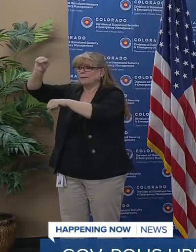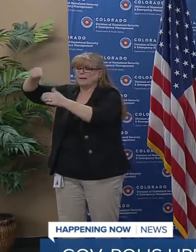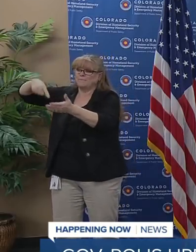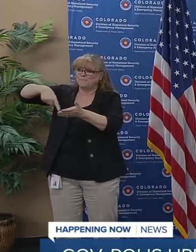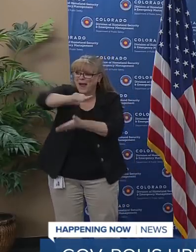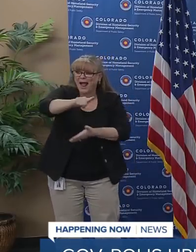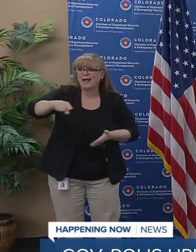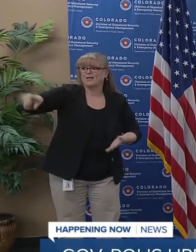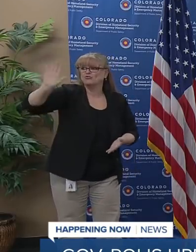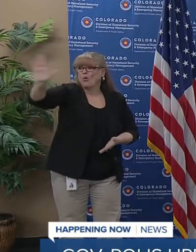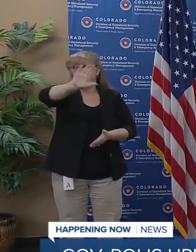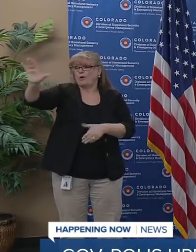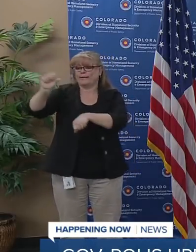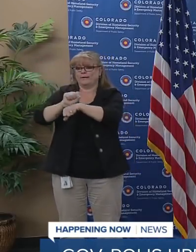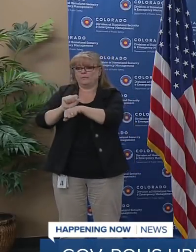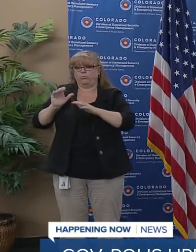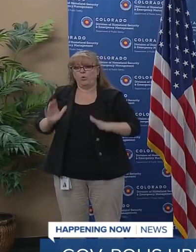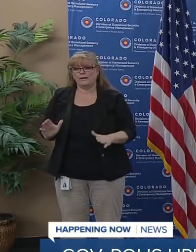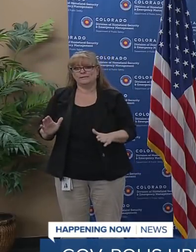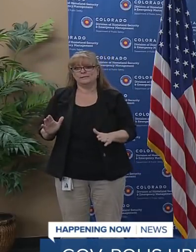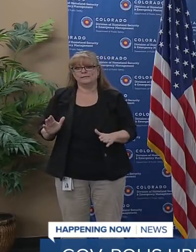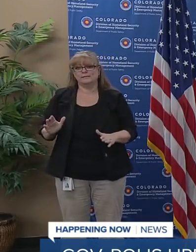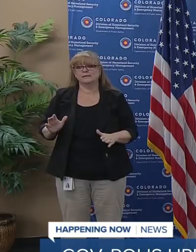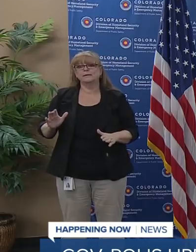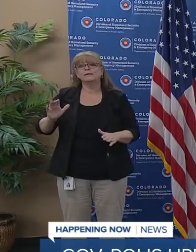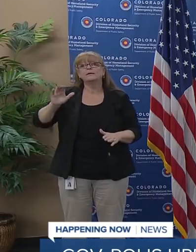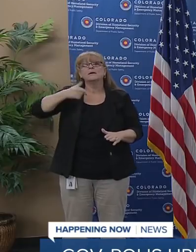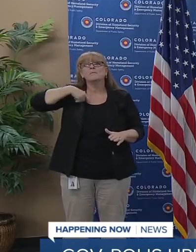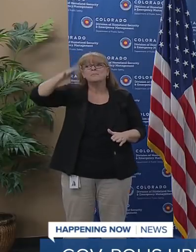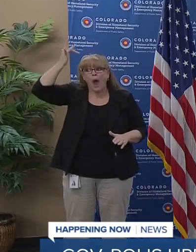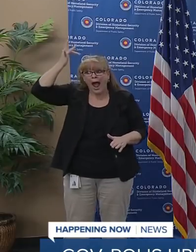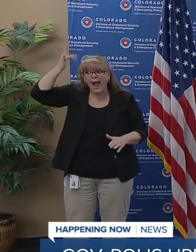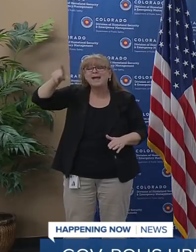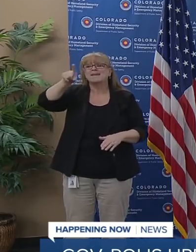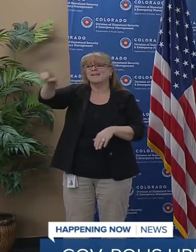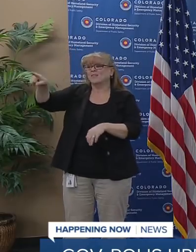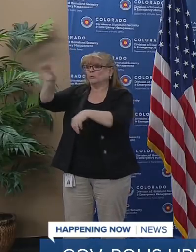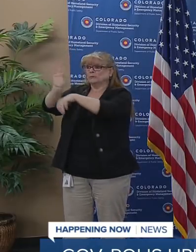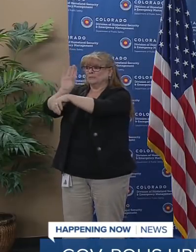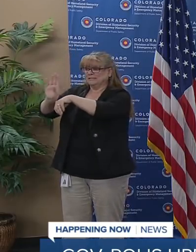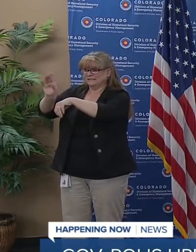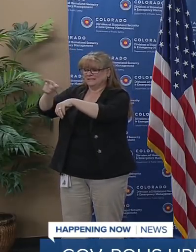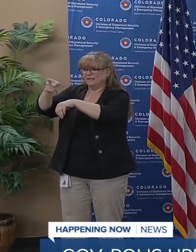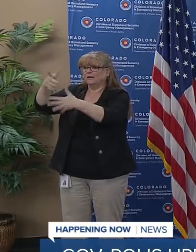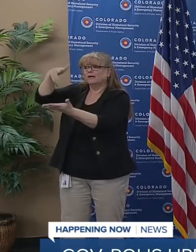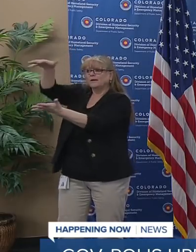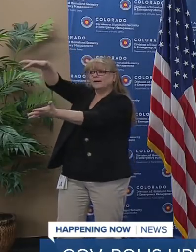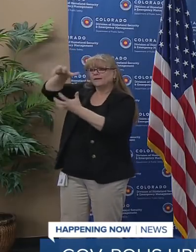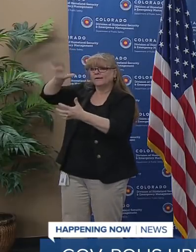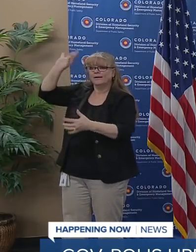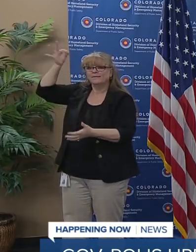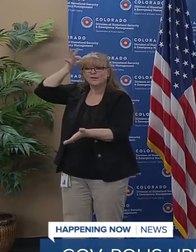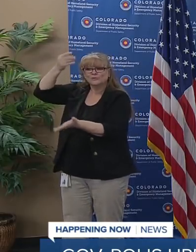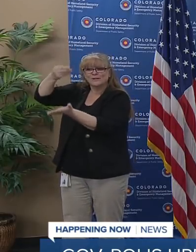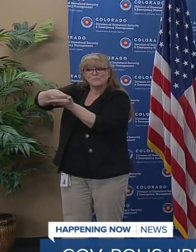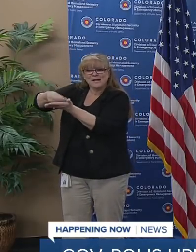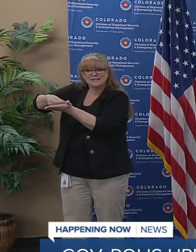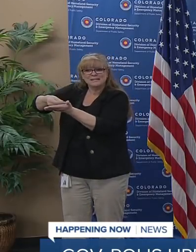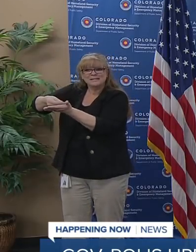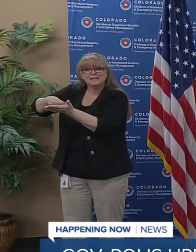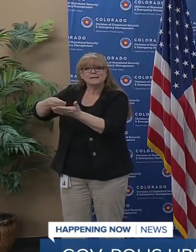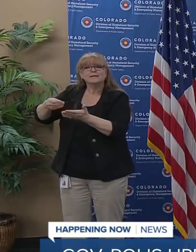there's federal help to do that. This is a very simple program where effectively you can get more information at choosecolorado.com